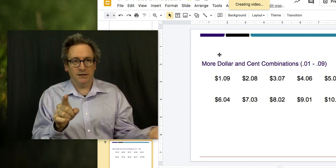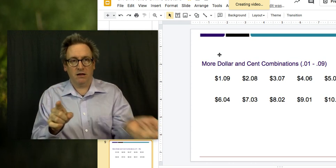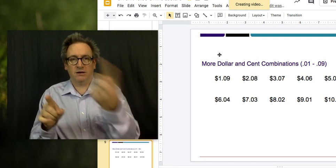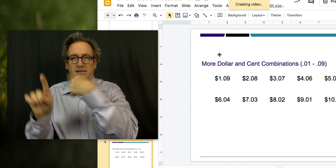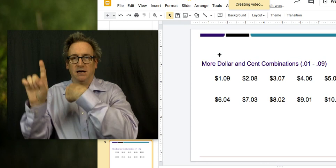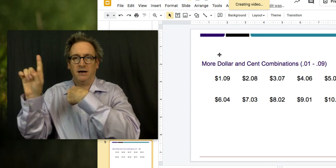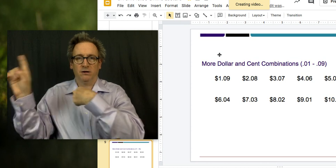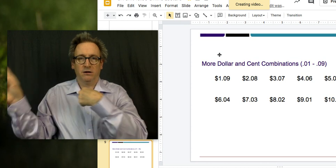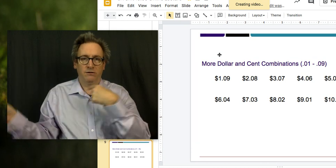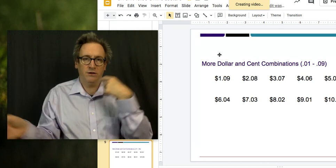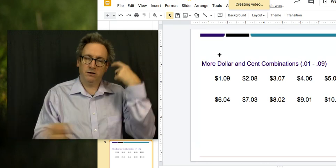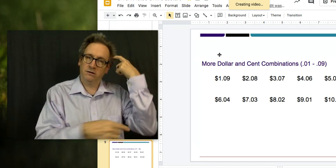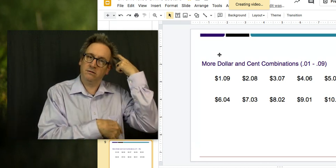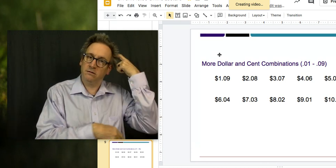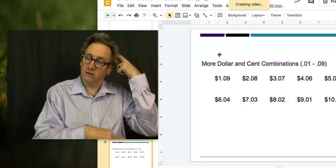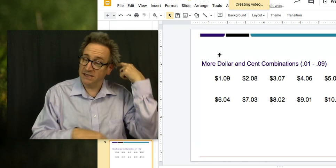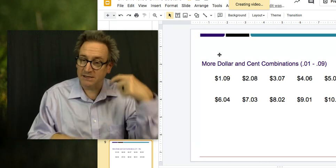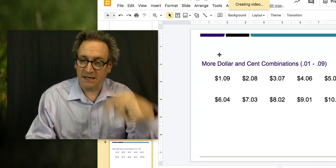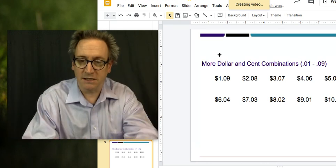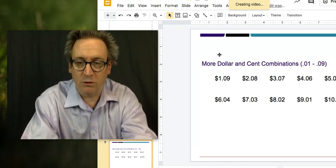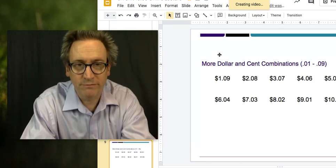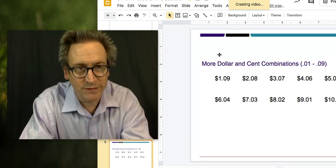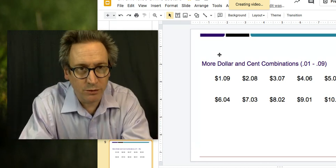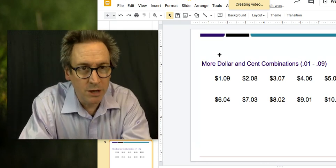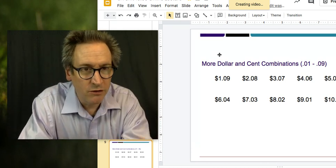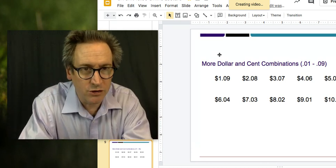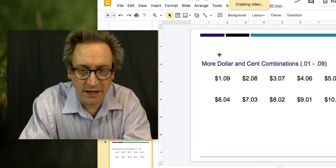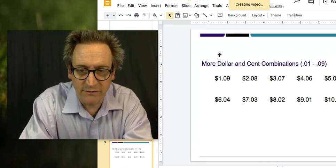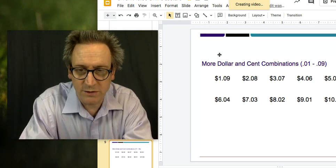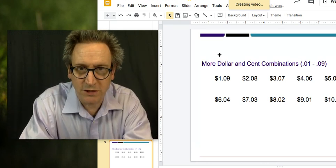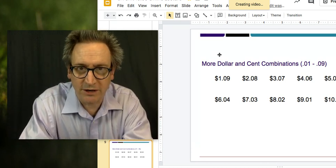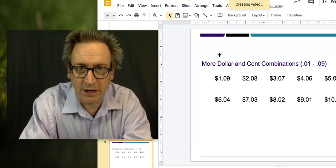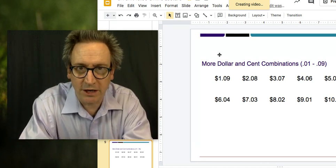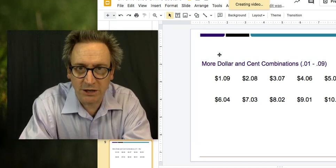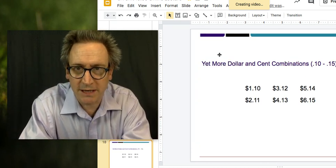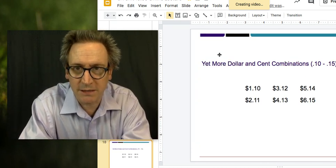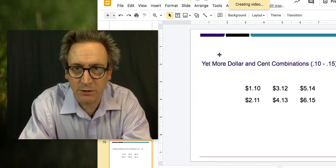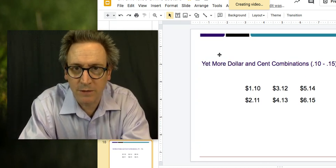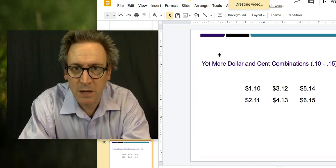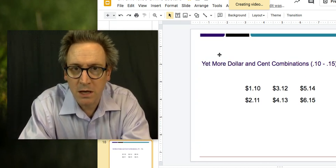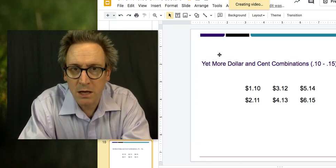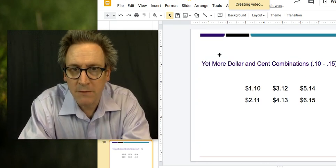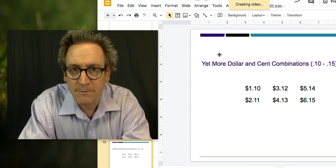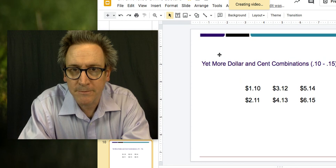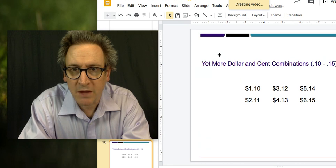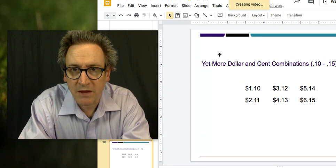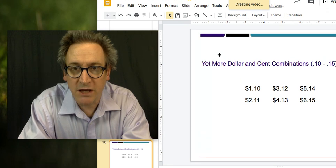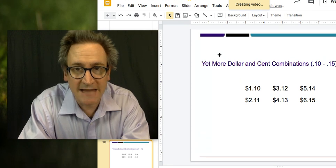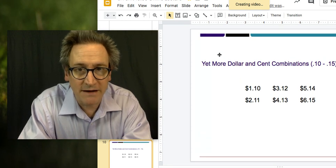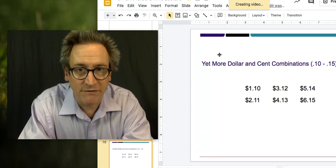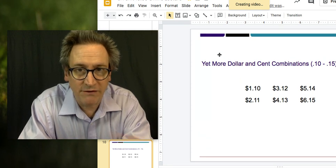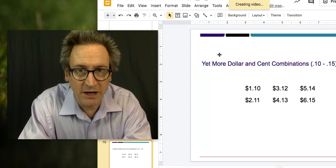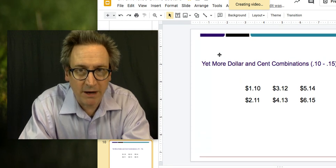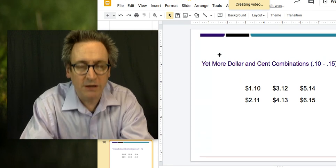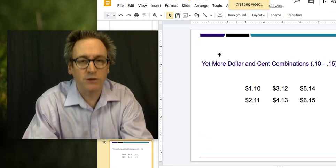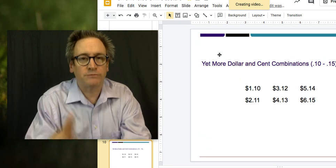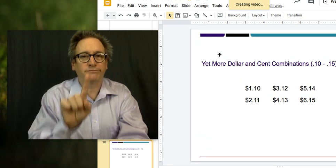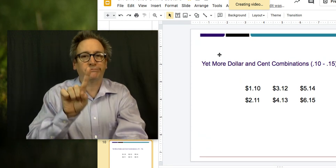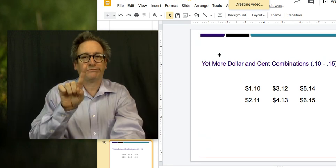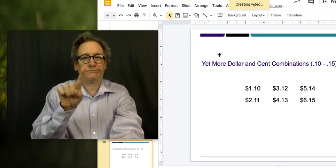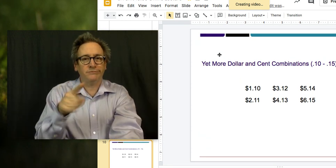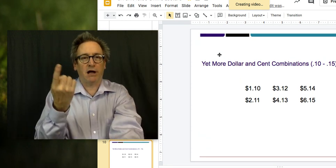the dollar gets higher, the cents gets lower. So trying to give you as much variation as possible. The 10 to 15